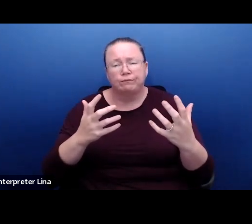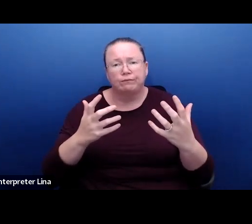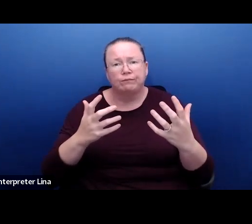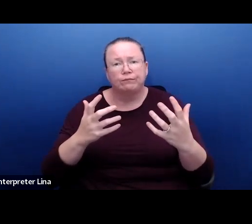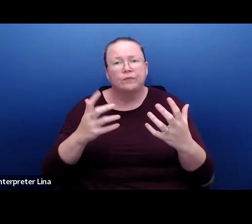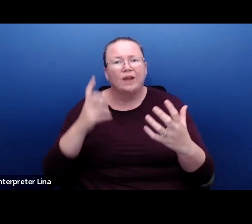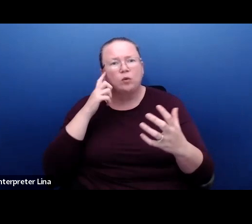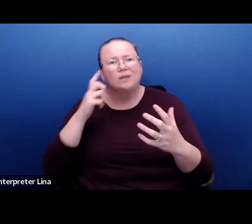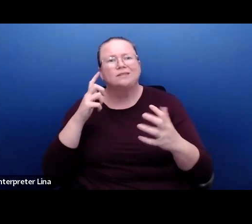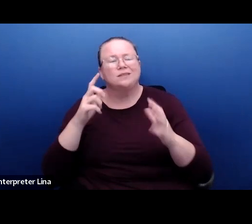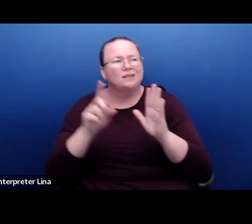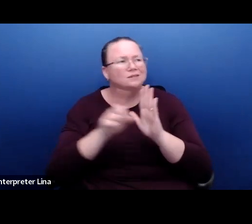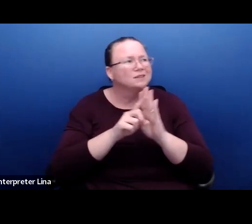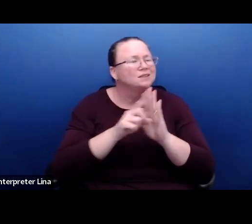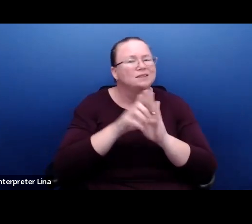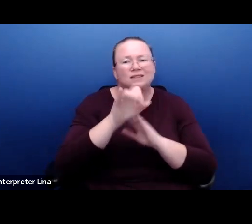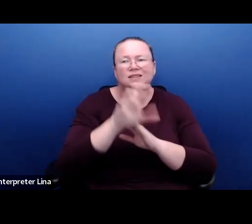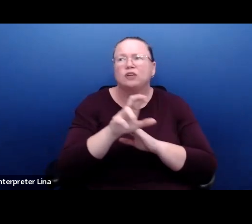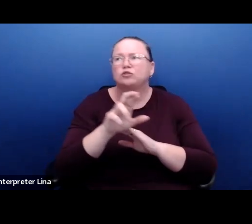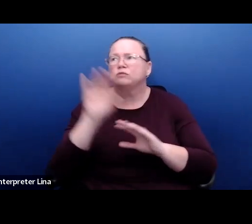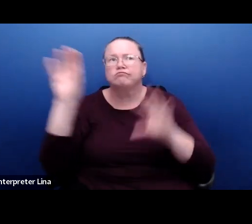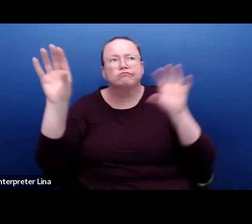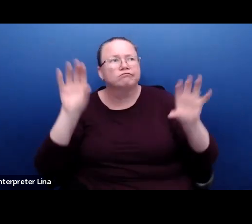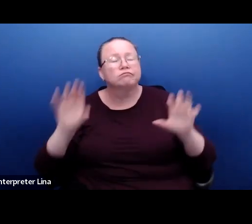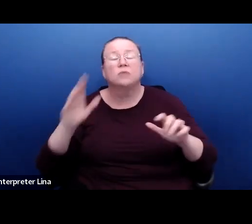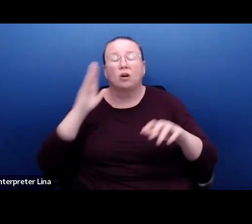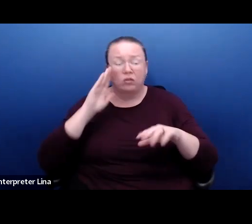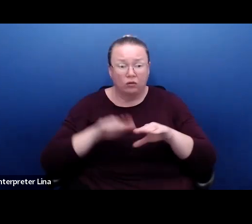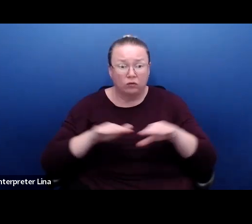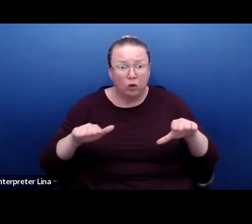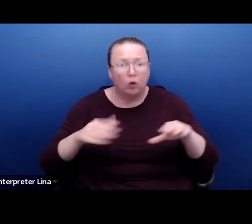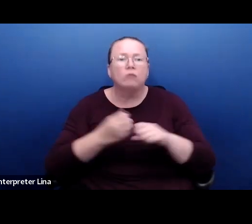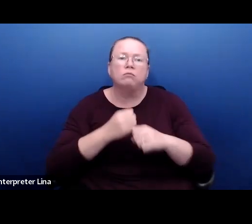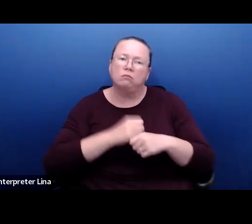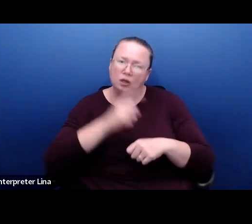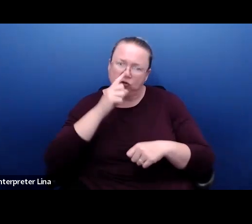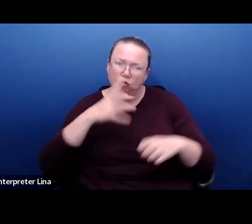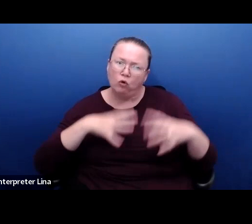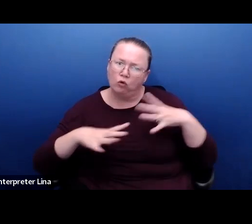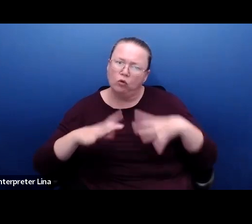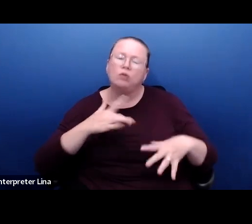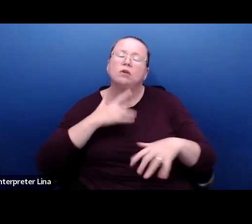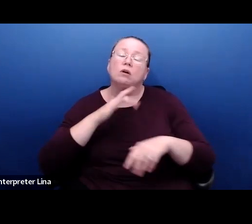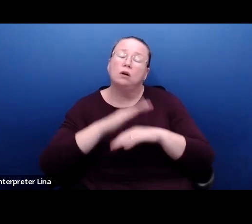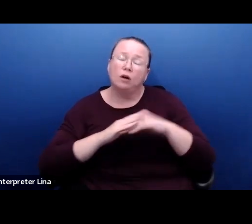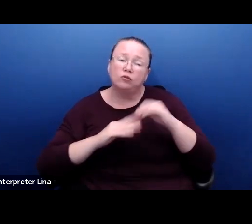detectors or different stuff. If you're going to be sitting on the floor, make sure you have clothes that you feel comfortable sitting on the